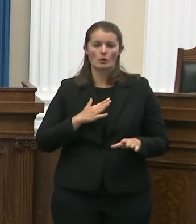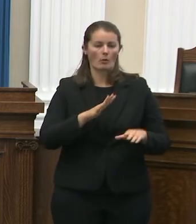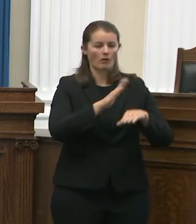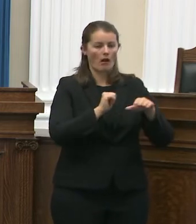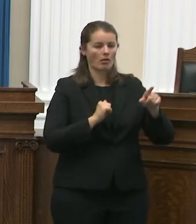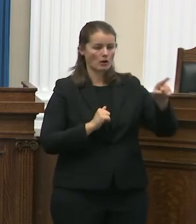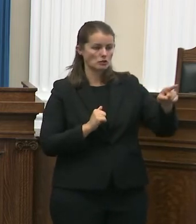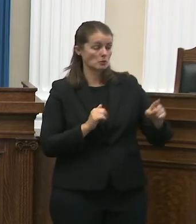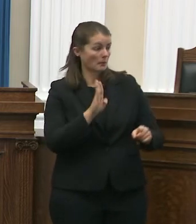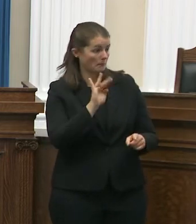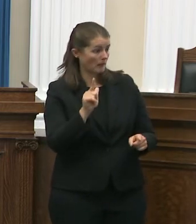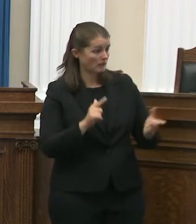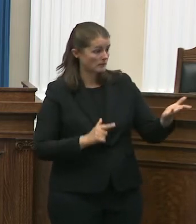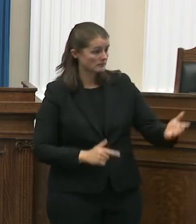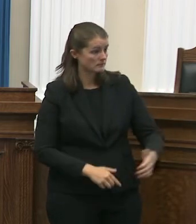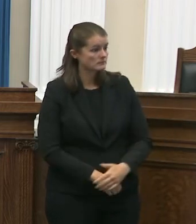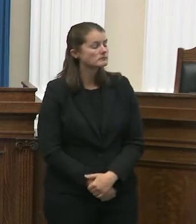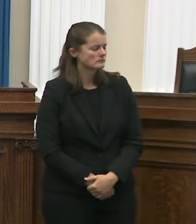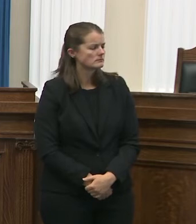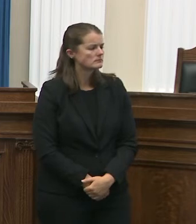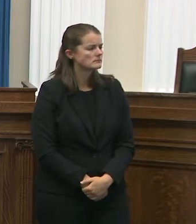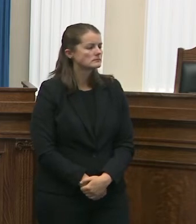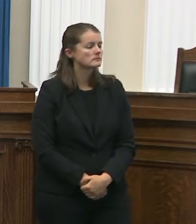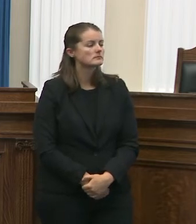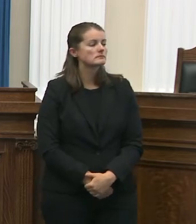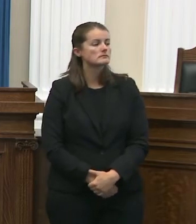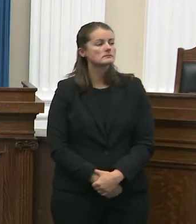Yeah, Bill, go ahead. Sure, yeah.